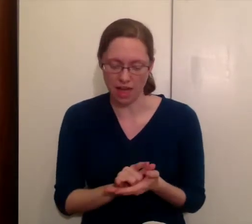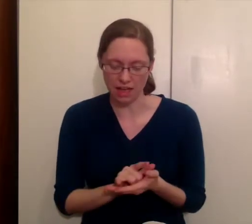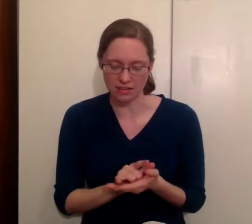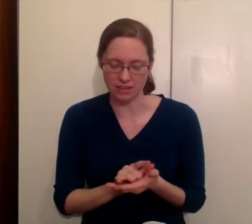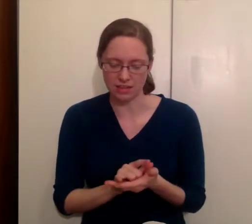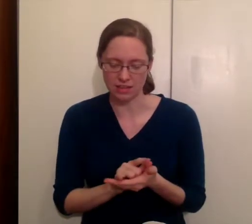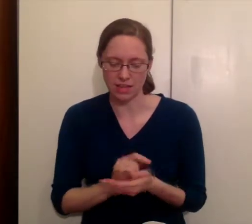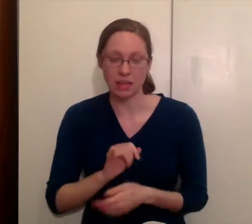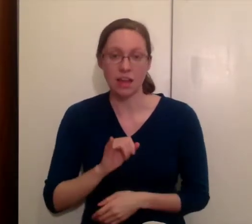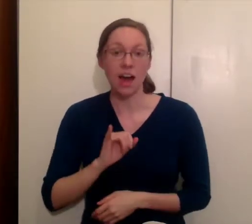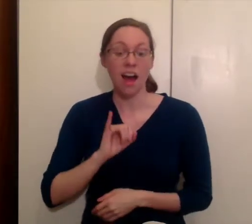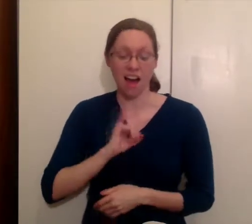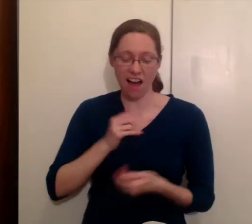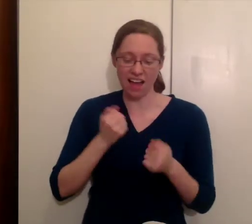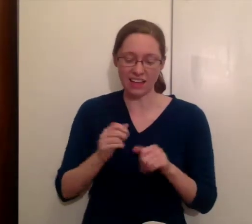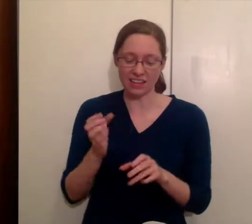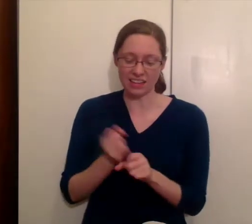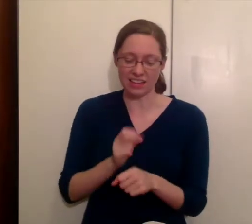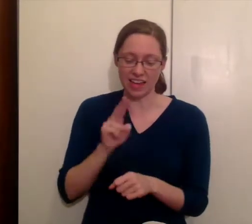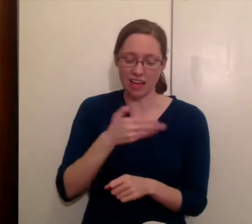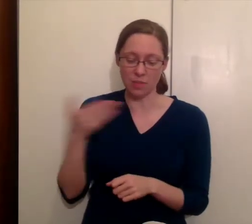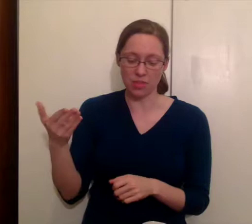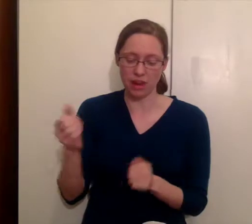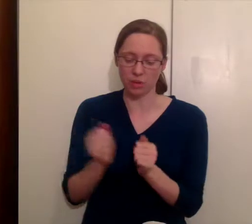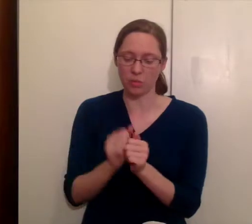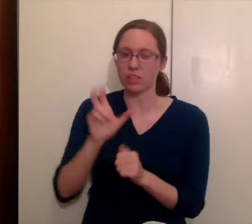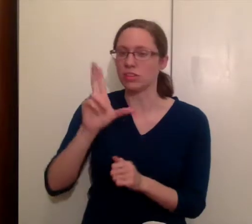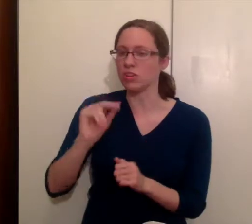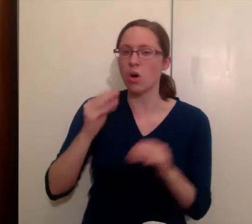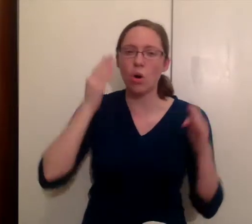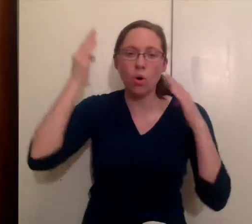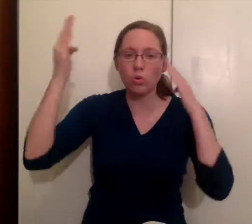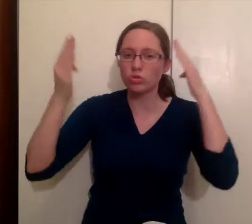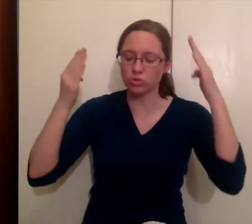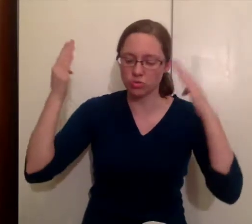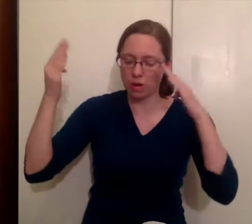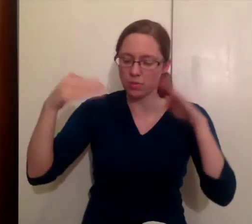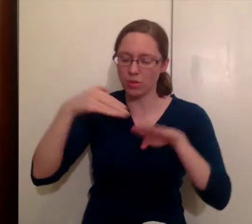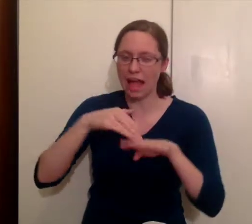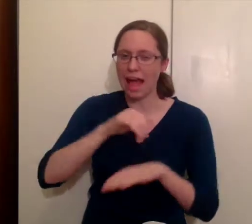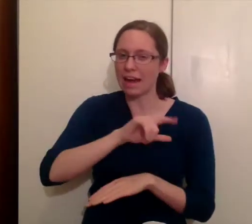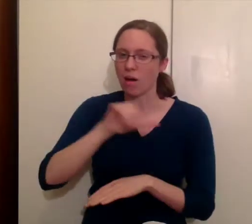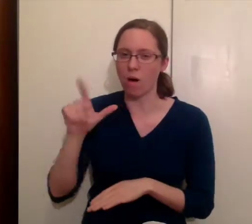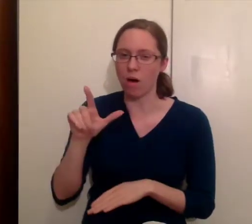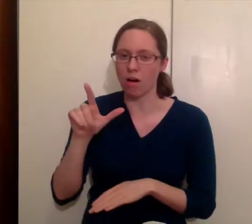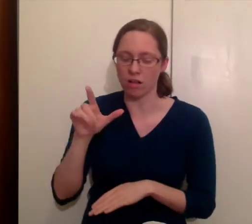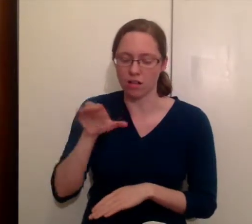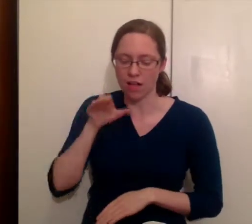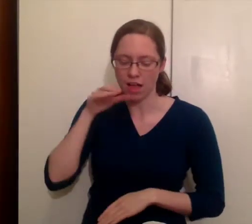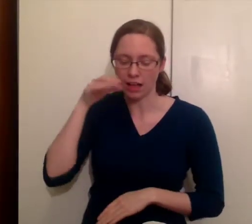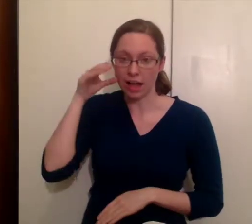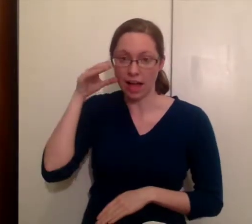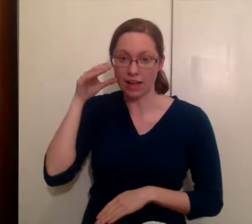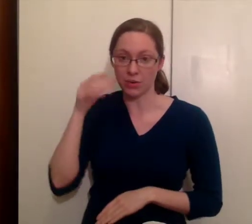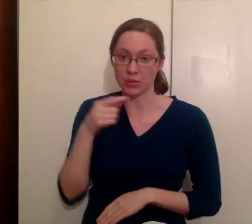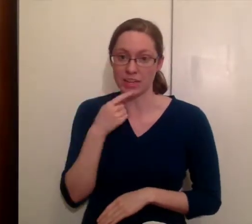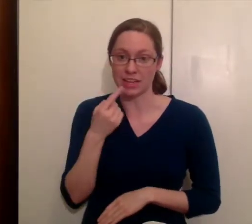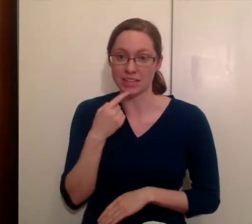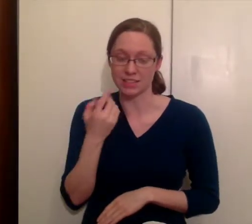that?" "I can get up there with no trouble at all," Coyote